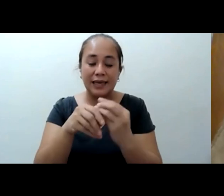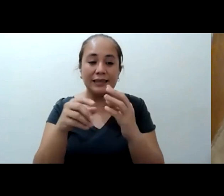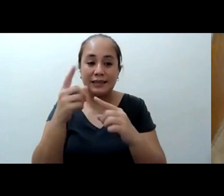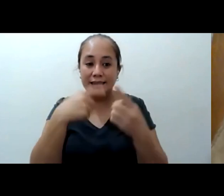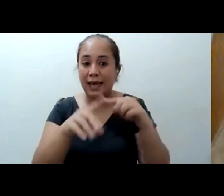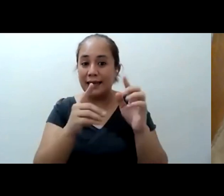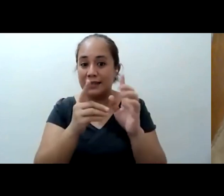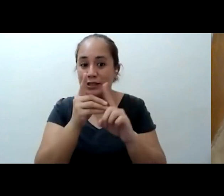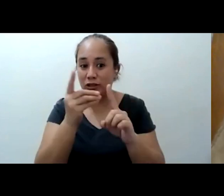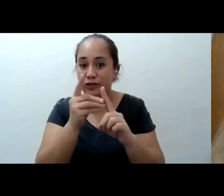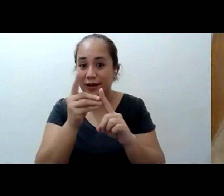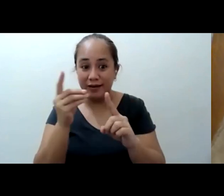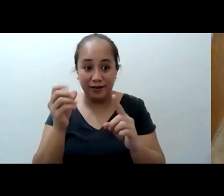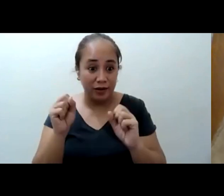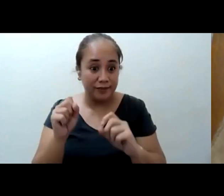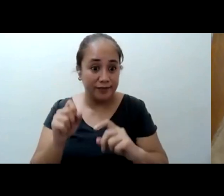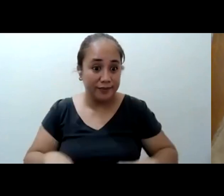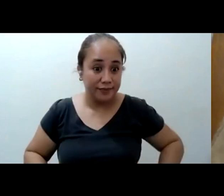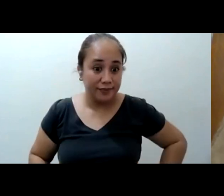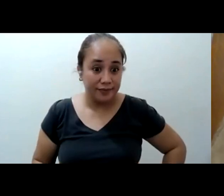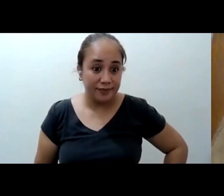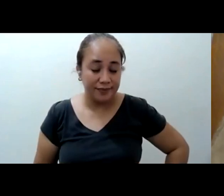have. Yes, sir.